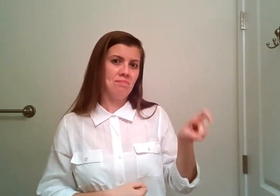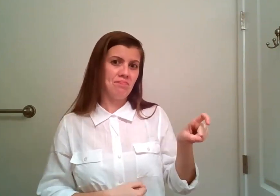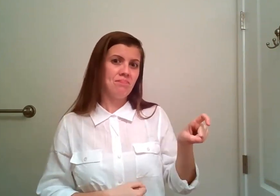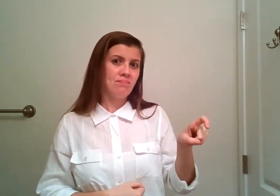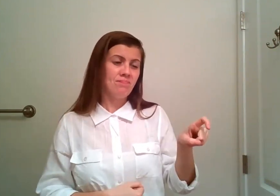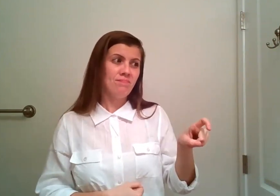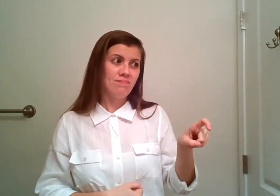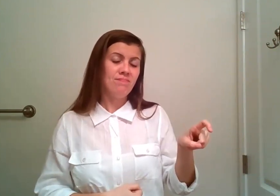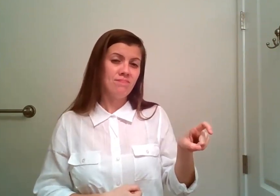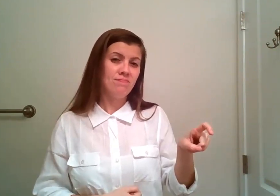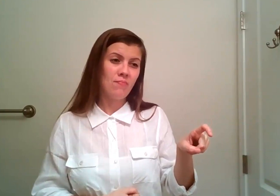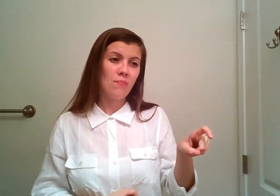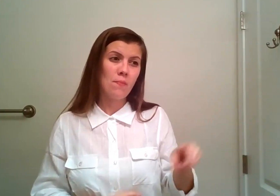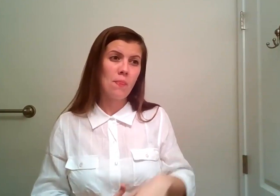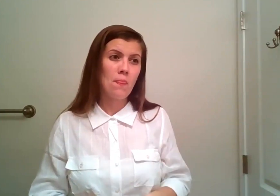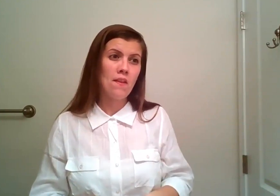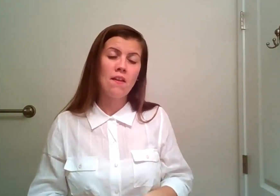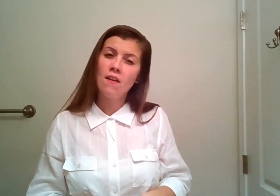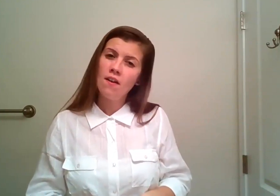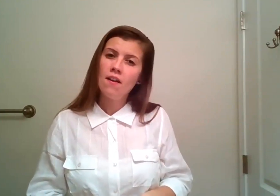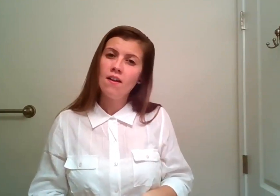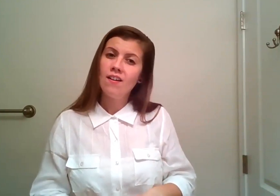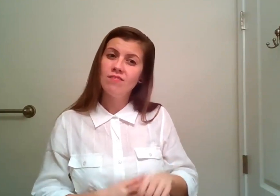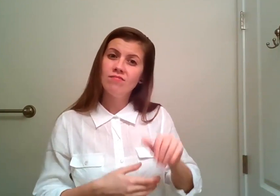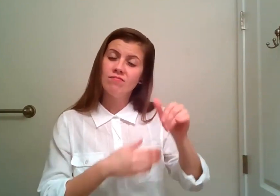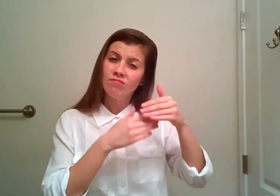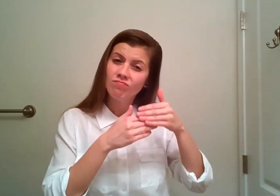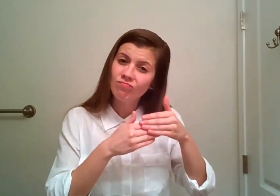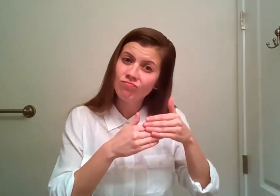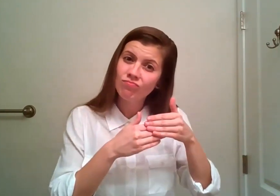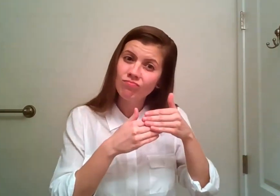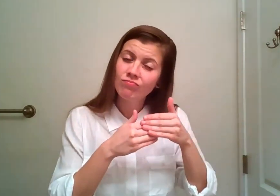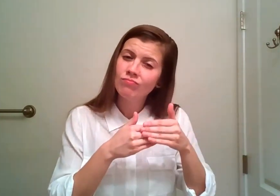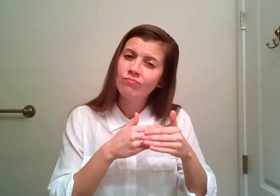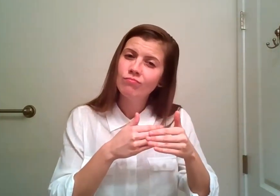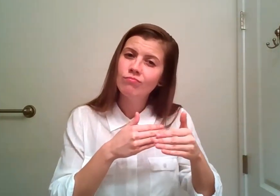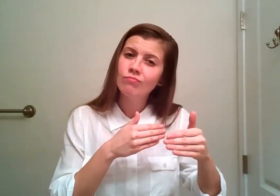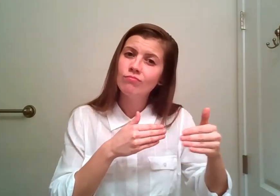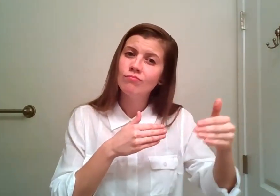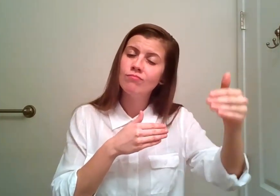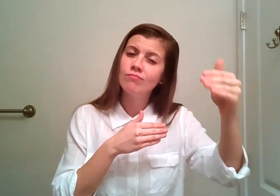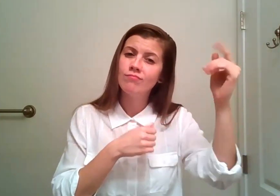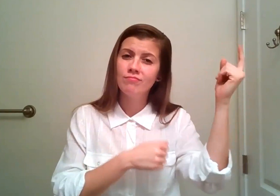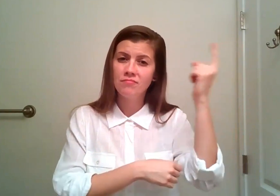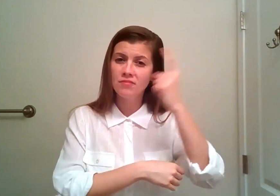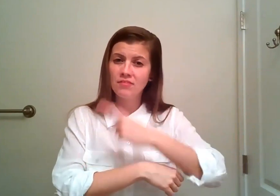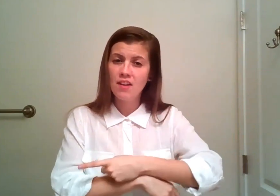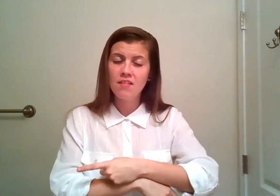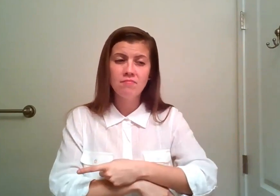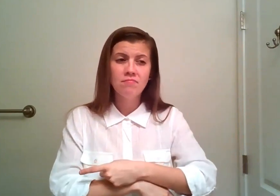And I had to learn to sign. Because it was very weird that I talked and that they didn't.